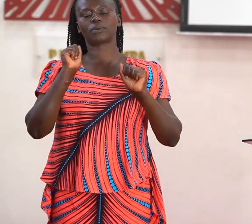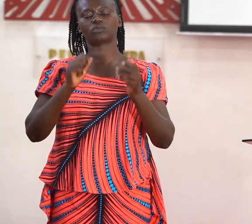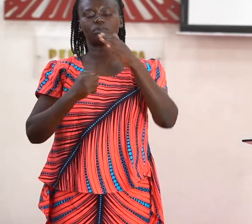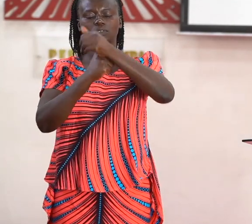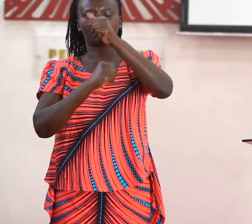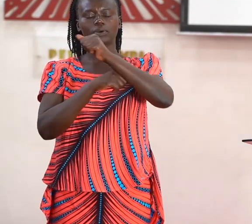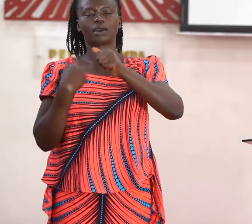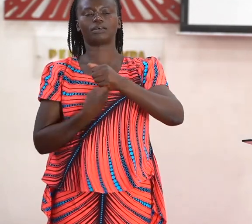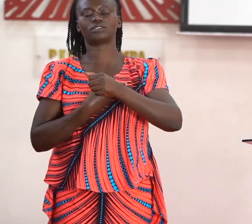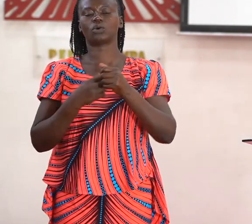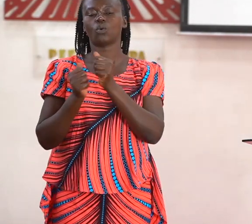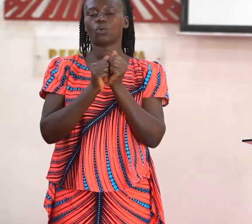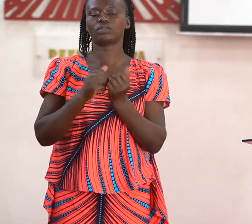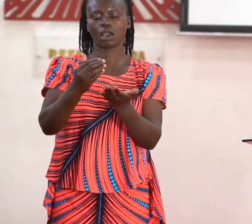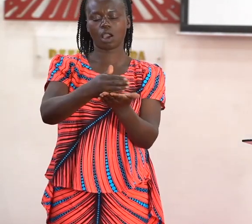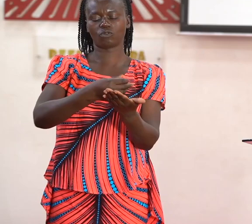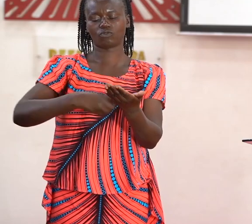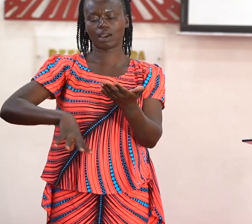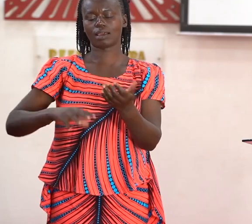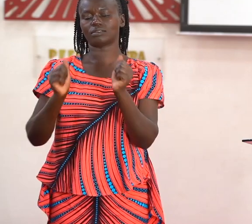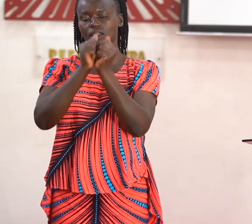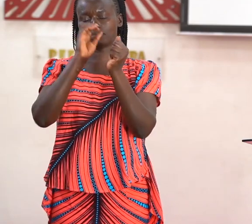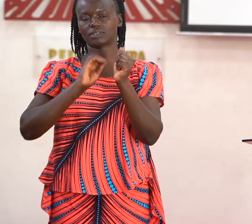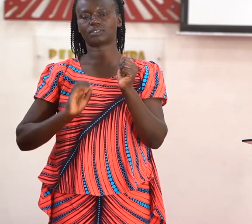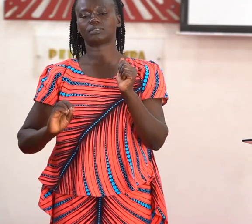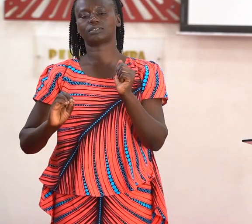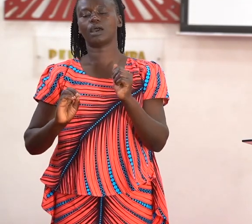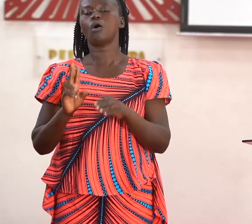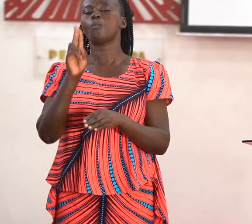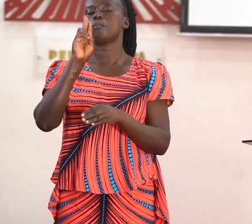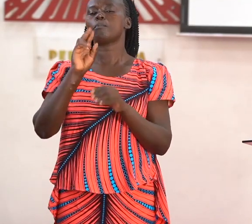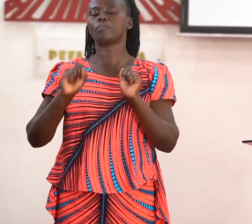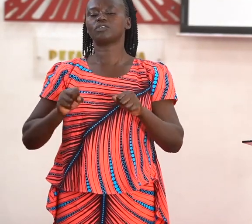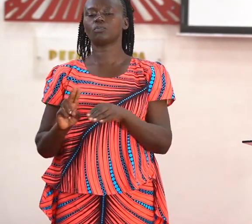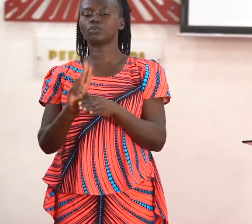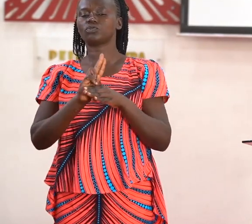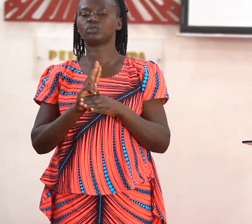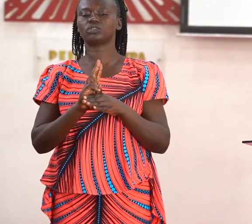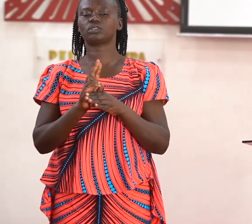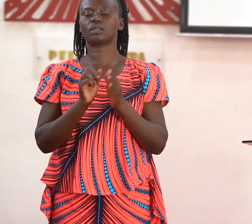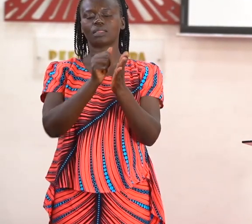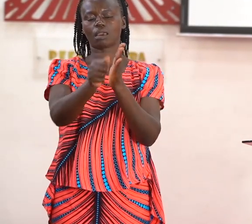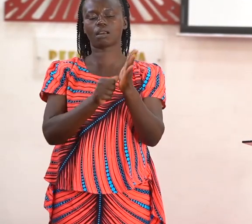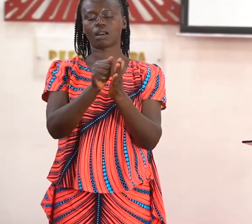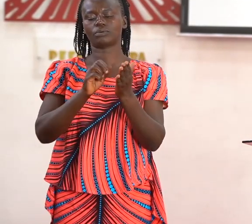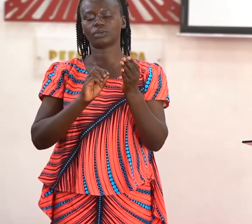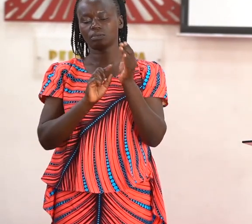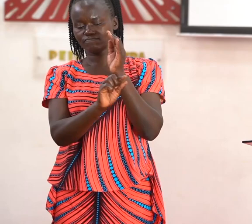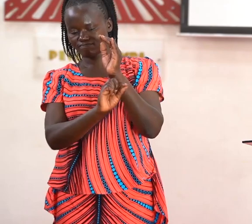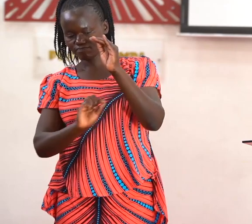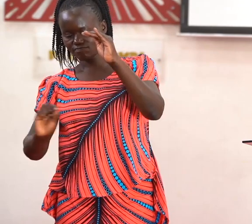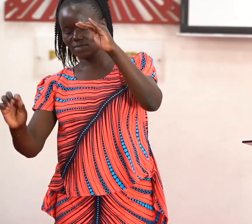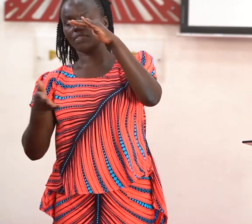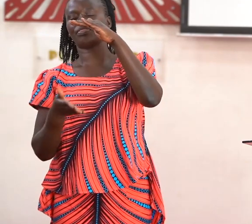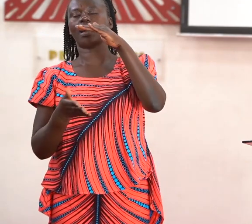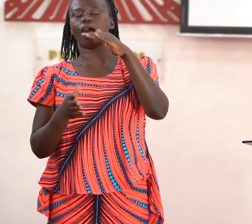us with your offering and your tithe. You can use the account that is down there at your screen. And we